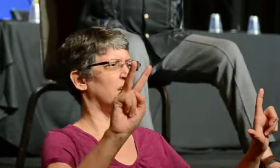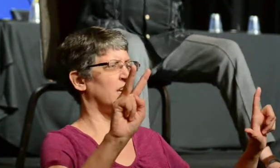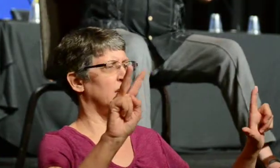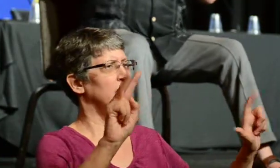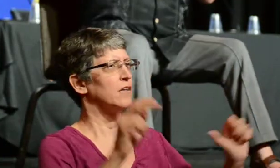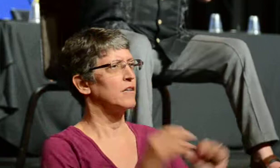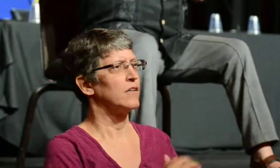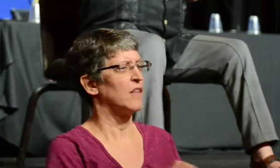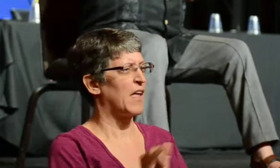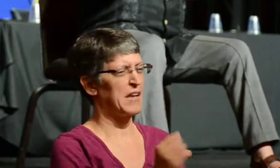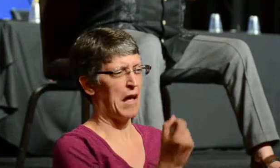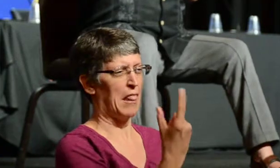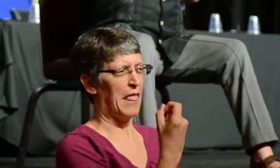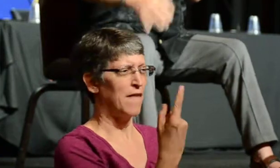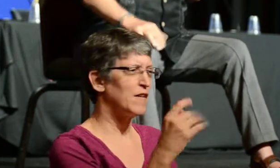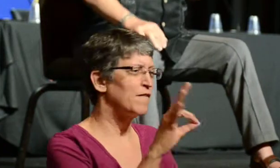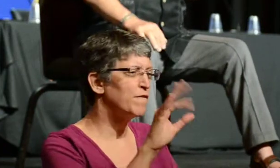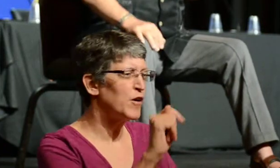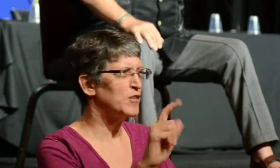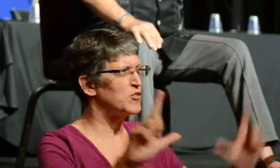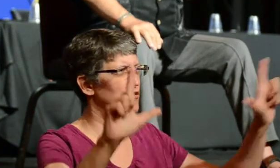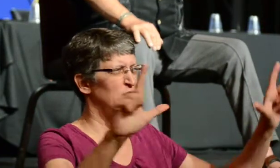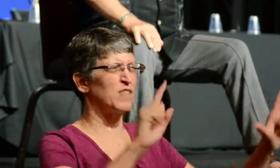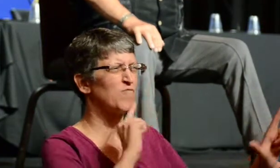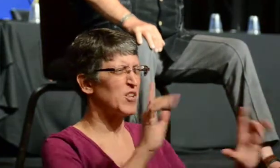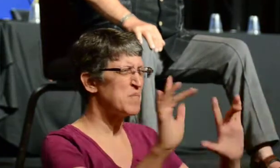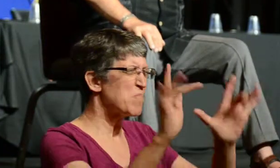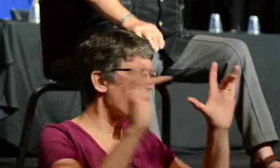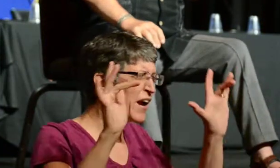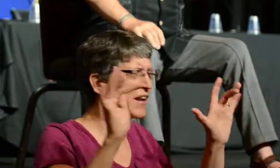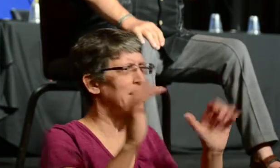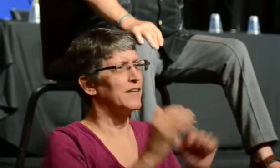an 11-foot screen, and it's very bright, and